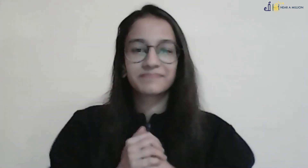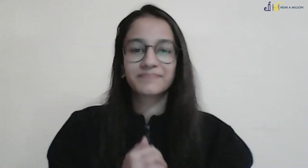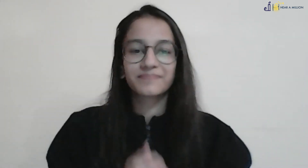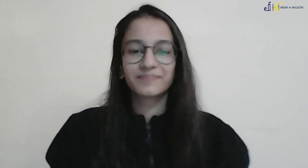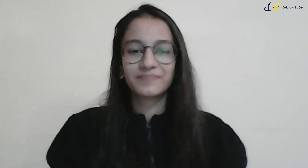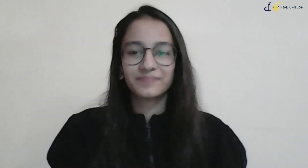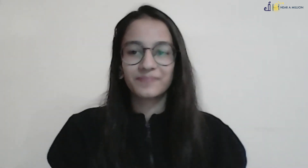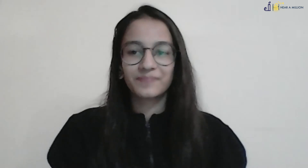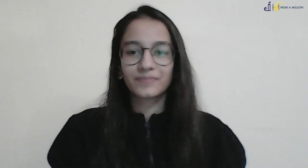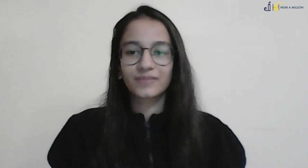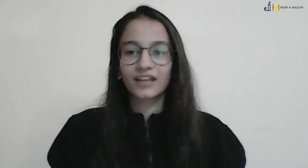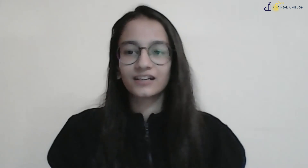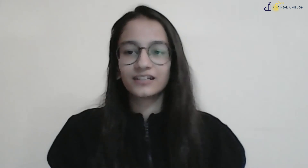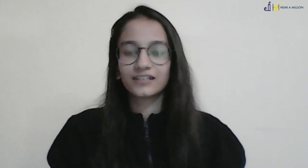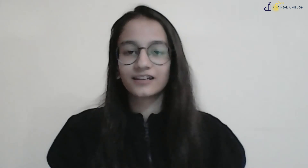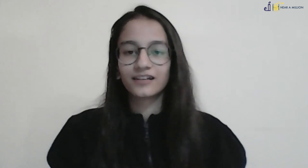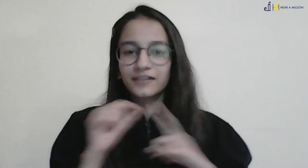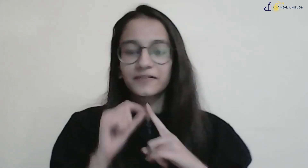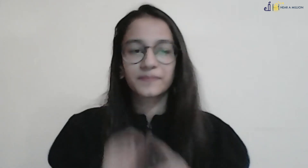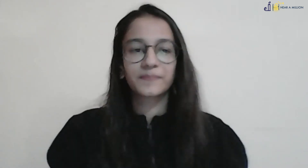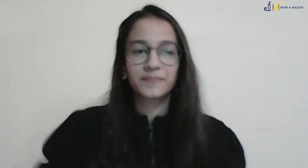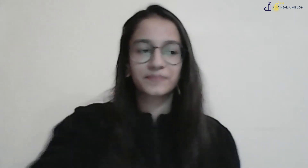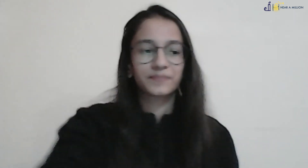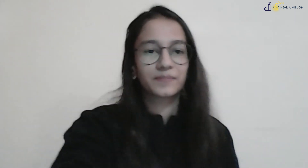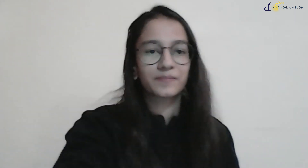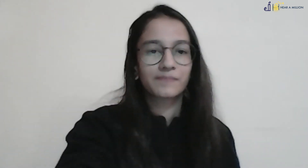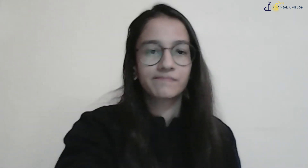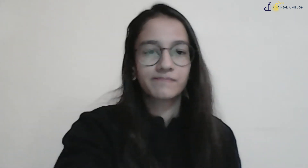Okay, PPT, let's please. start the PPT now. We shall take over.